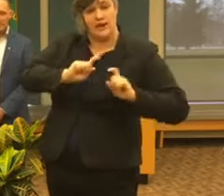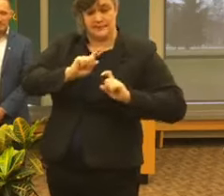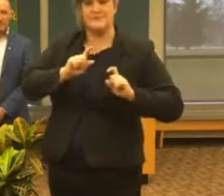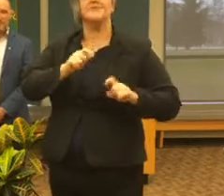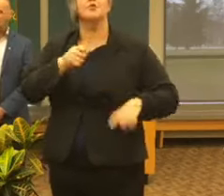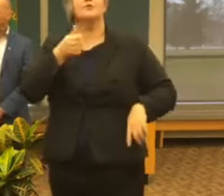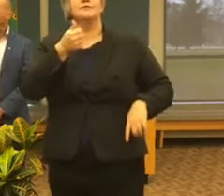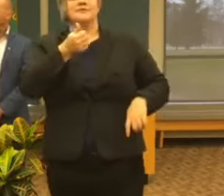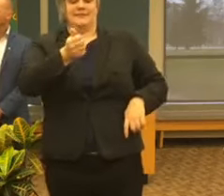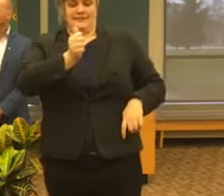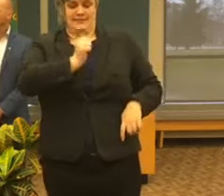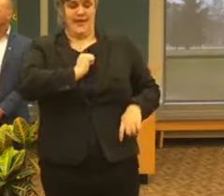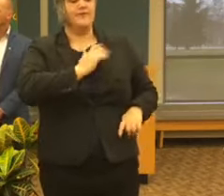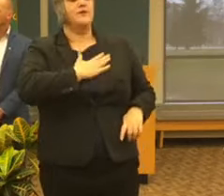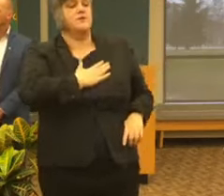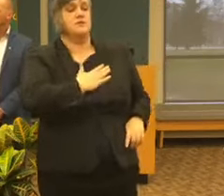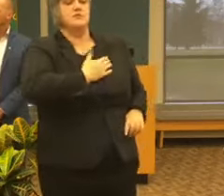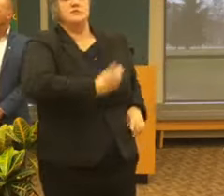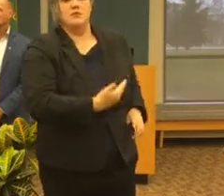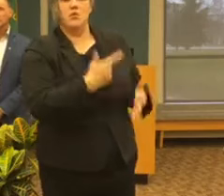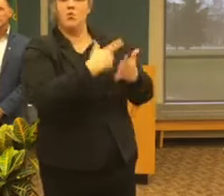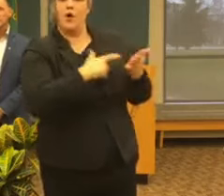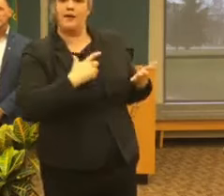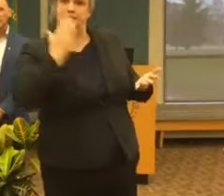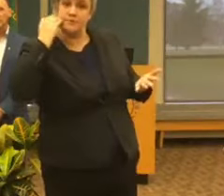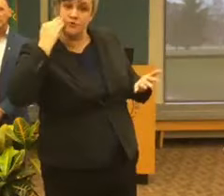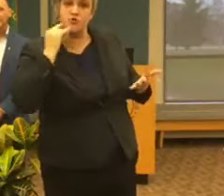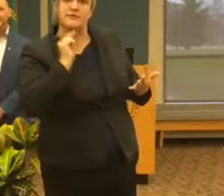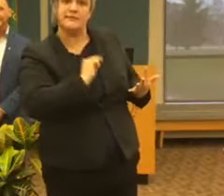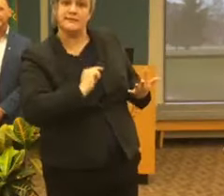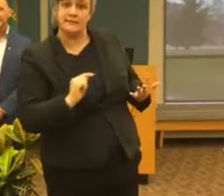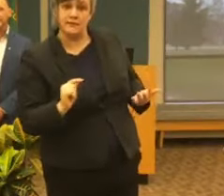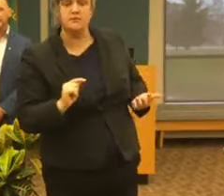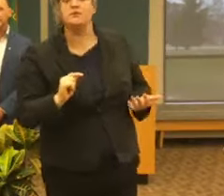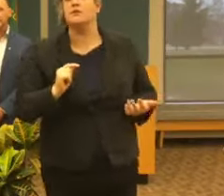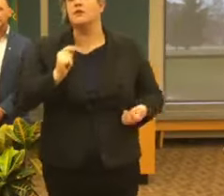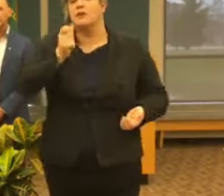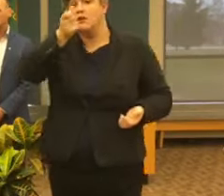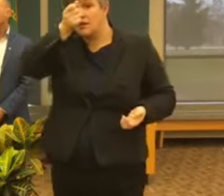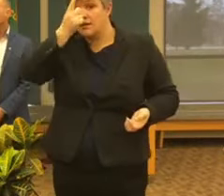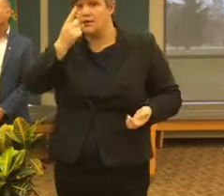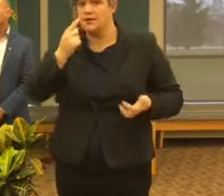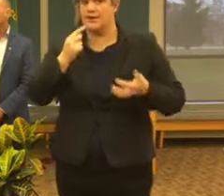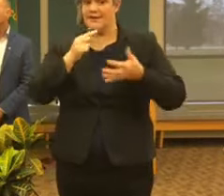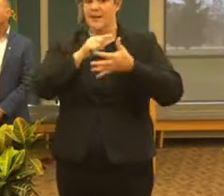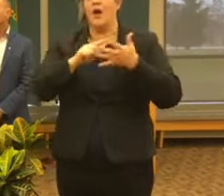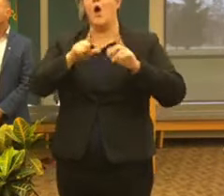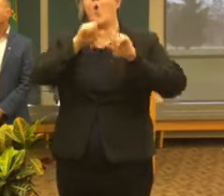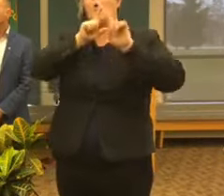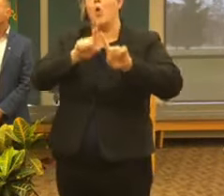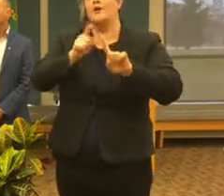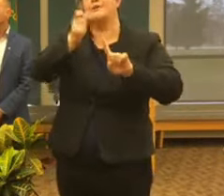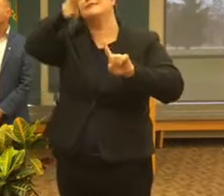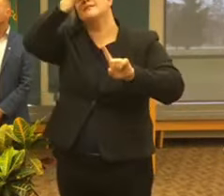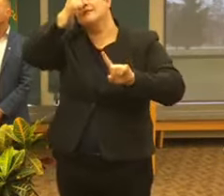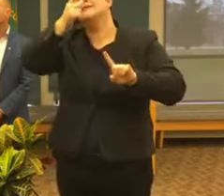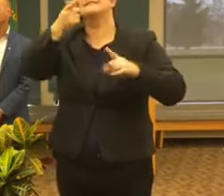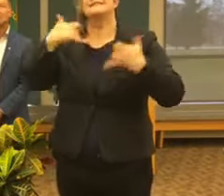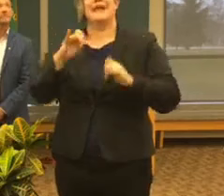self-recording and kind of telling you what they're experiencing from the day. Again, it's in order, but this is a recommendation really just to keep